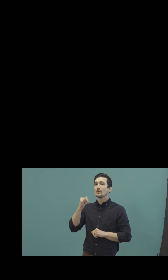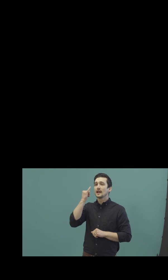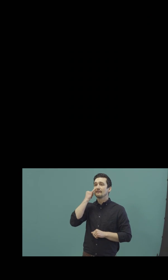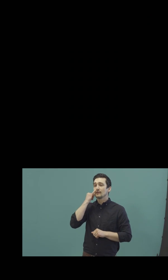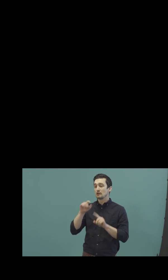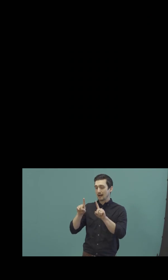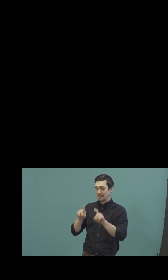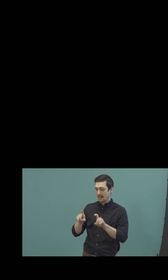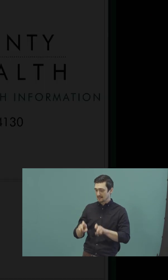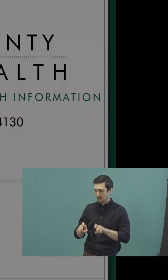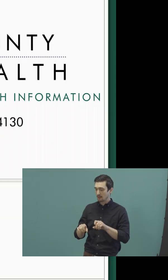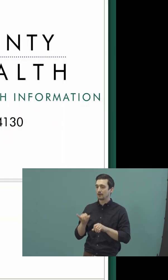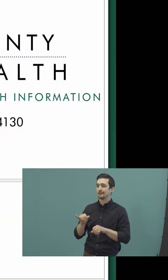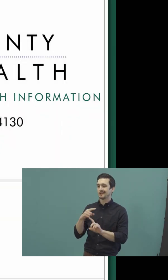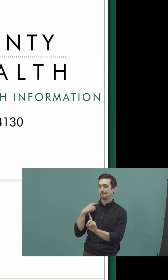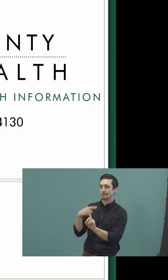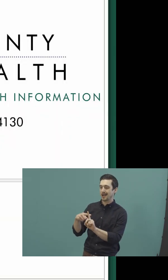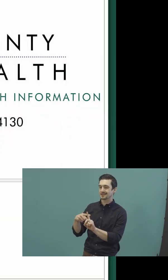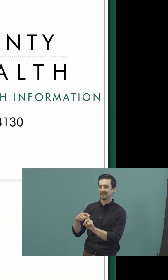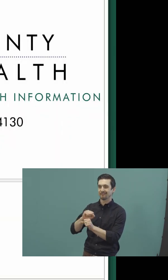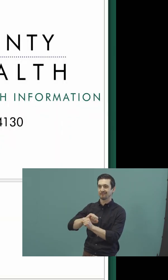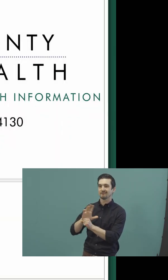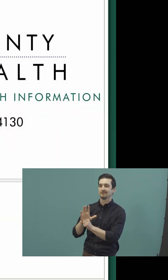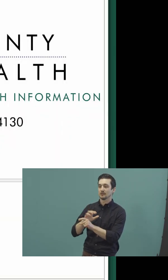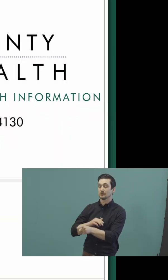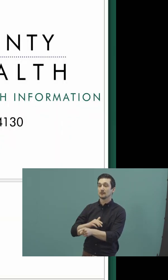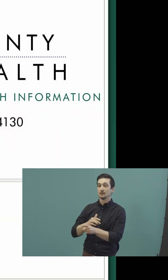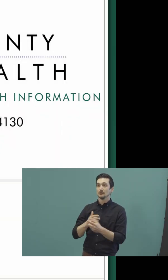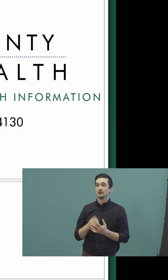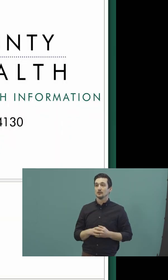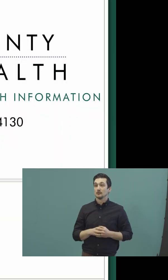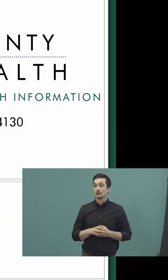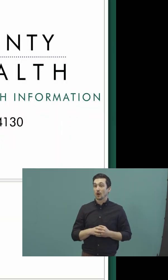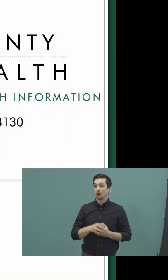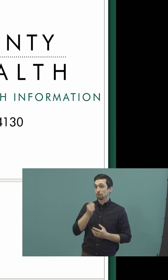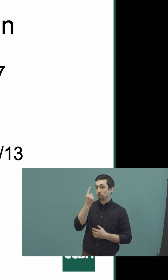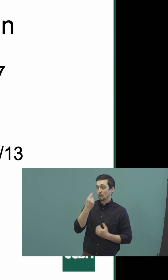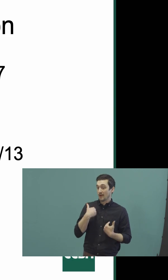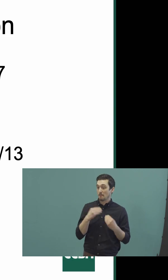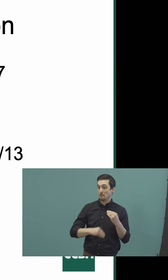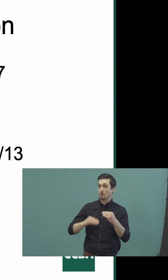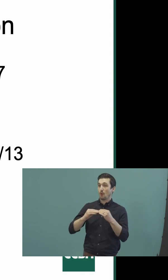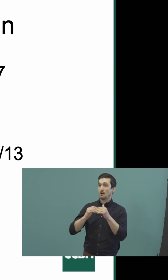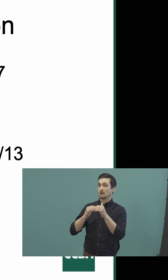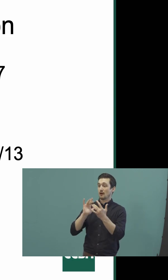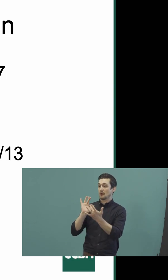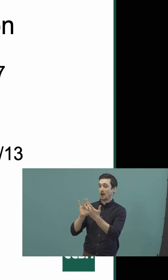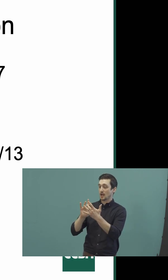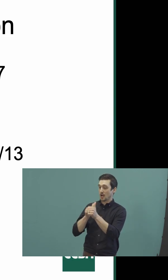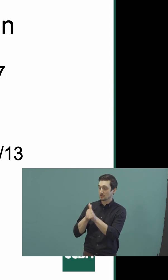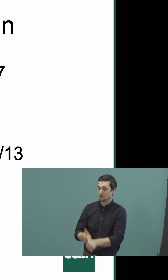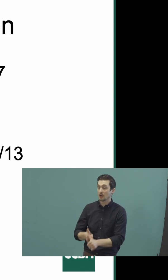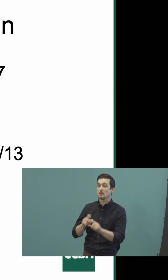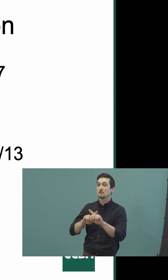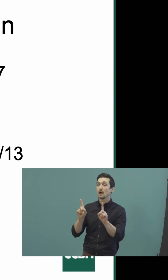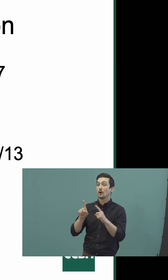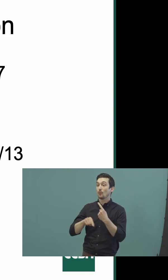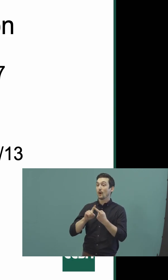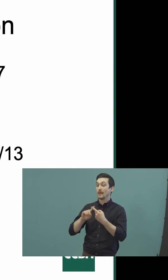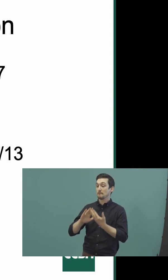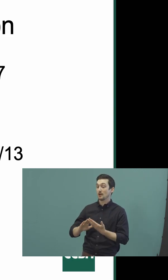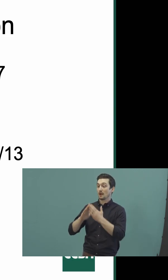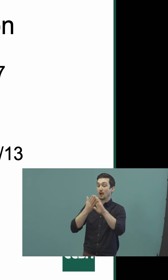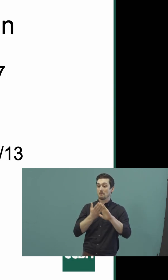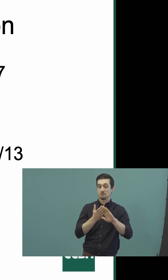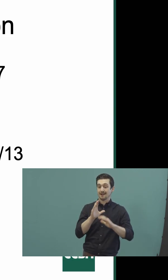and are positive. So it's important to know that actually we've had more contacts than that, but when they become cases, they move